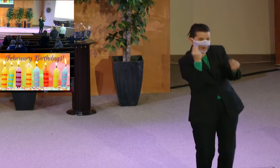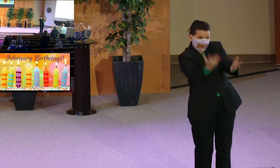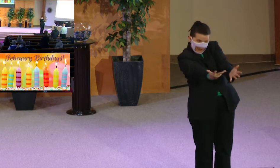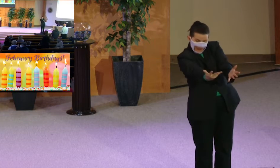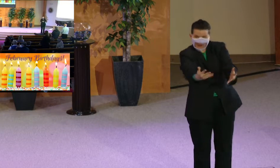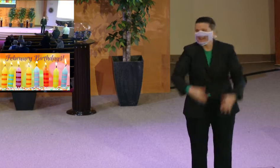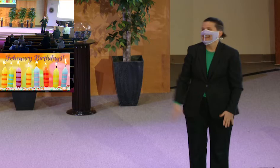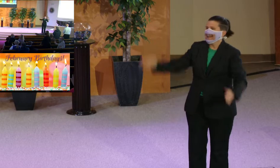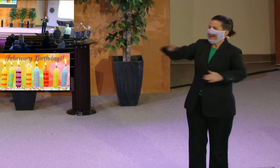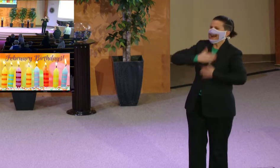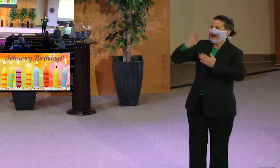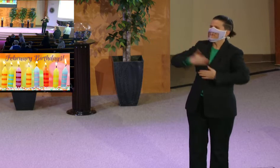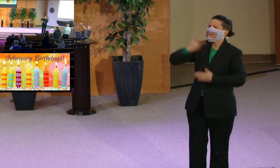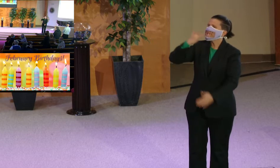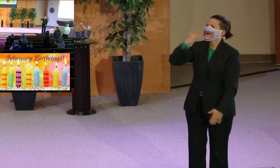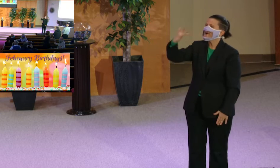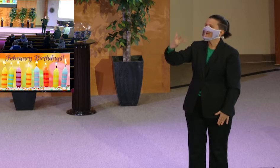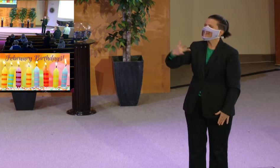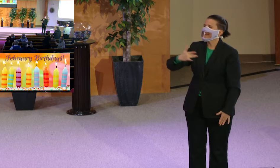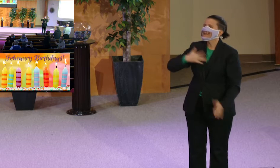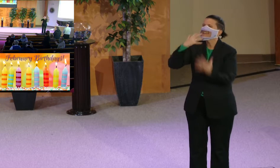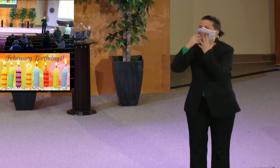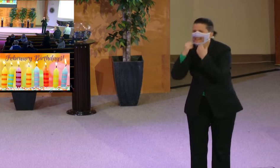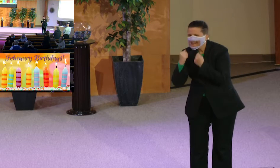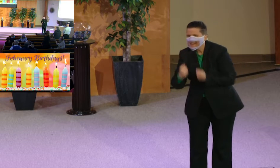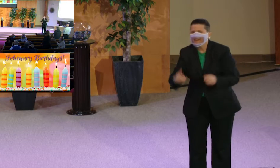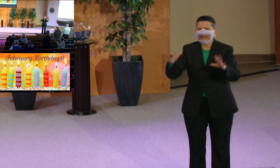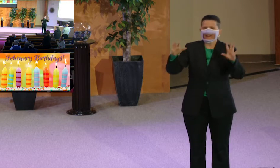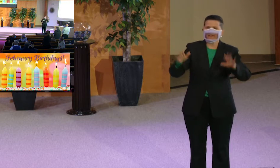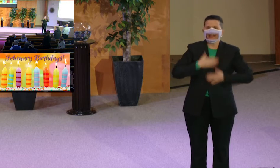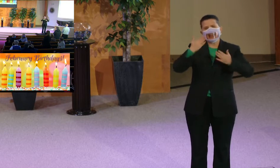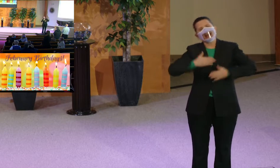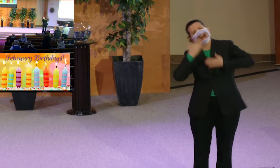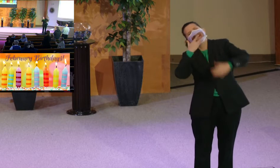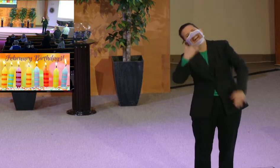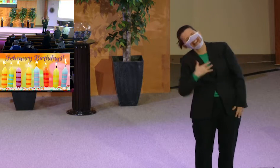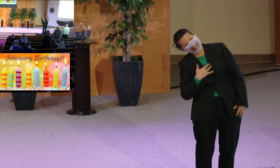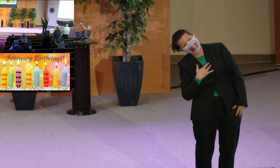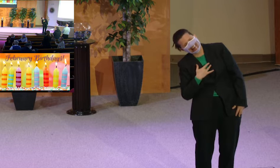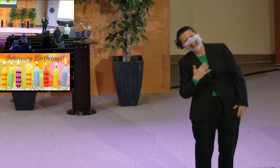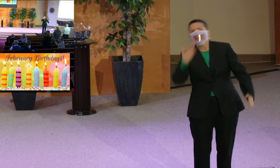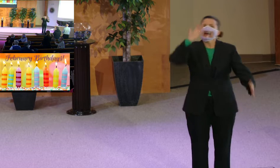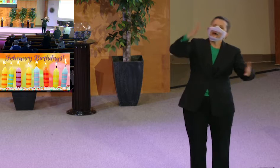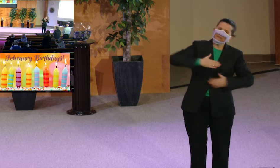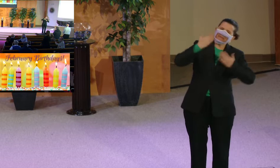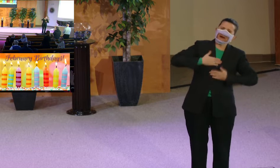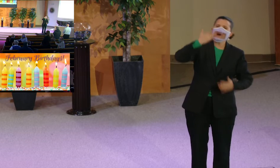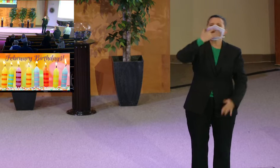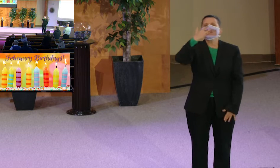to you. Happy birthday, happy birthday,